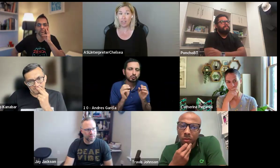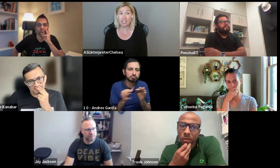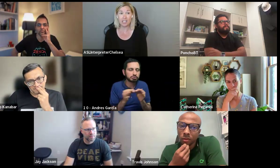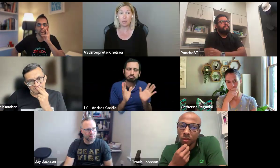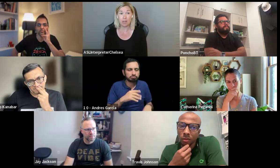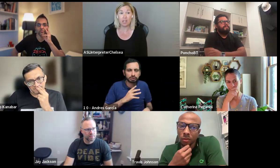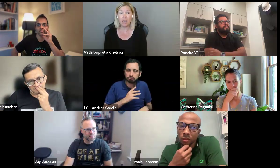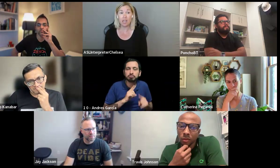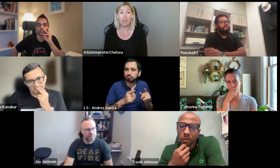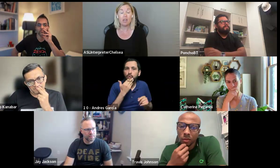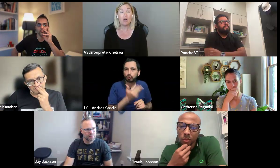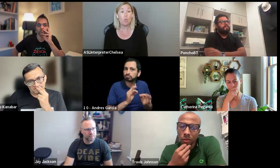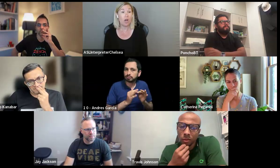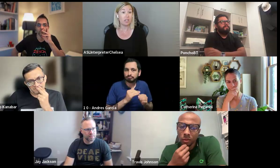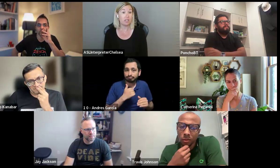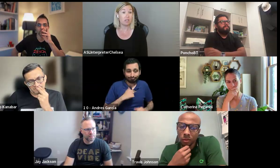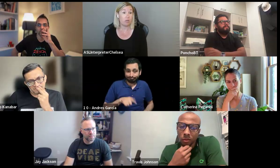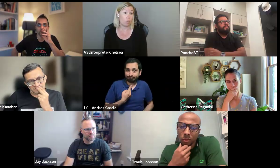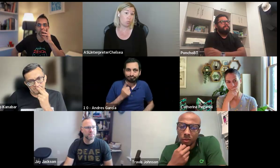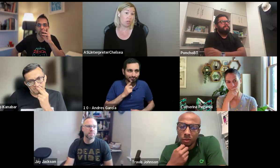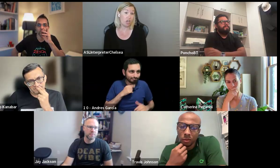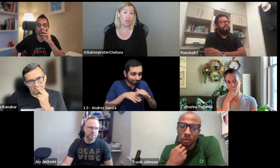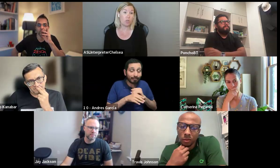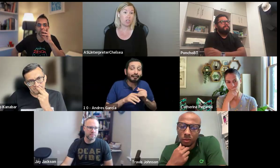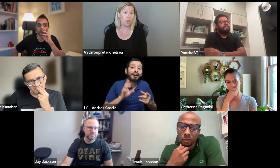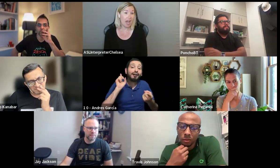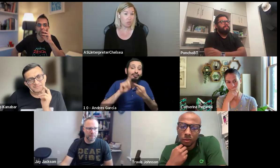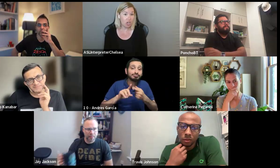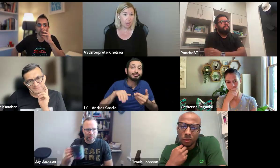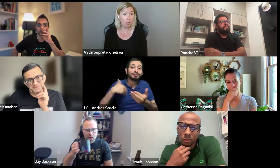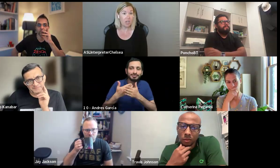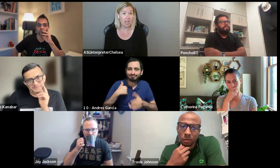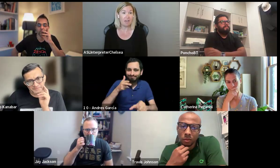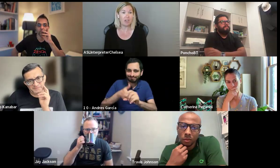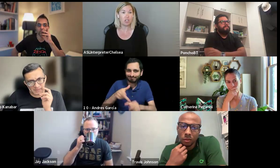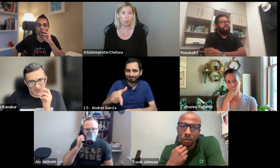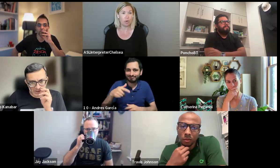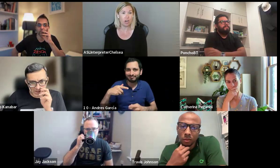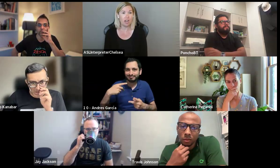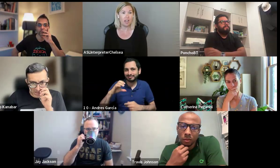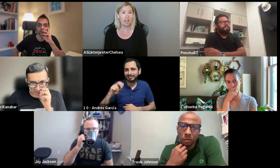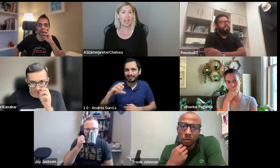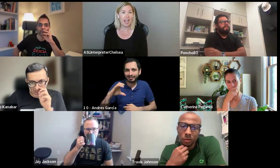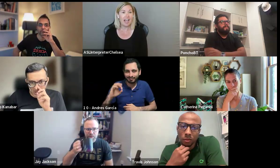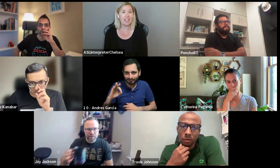the accessibility was really good. There was no captioning, but we did have an interpreter.